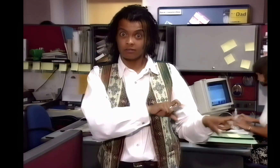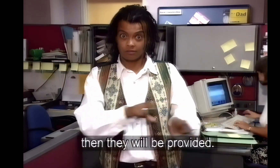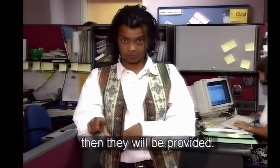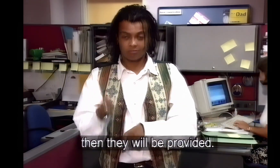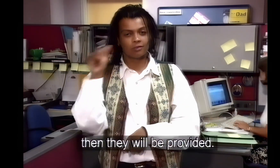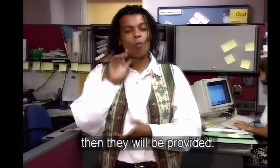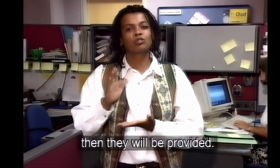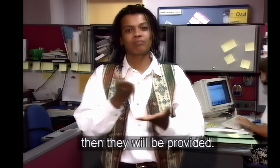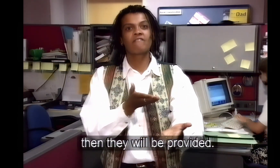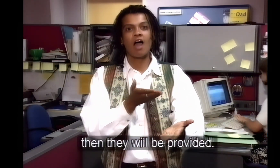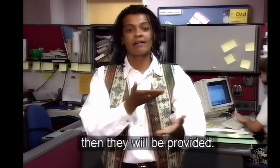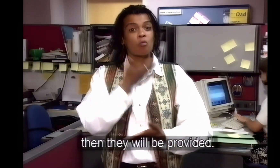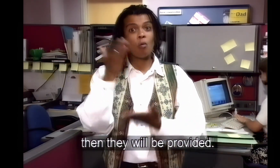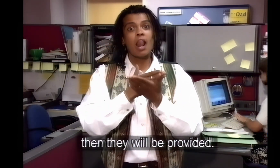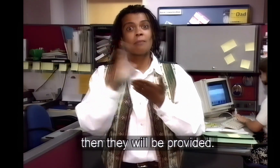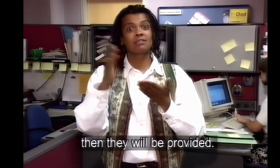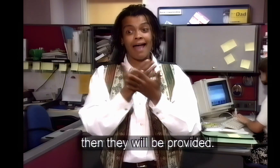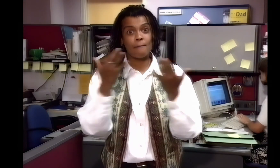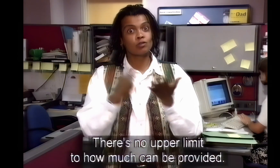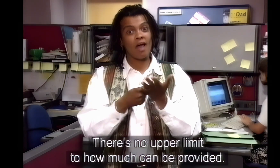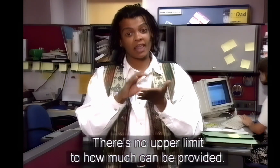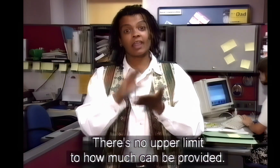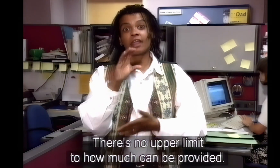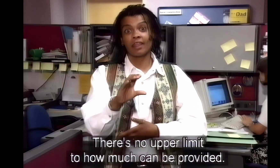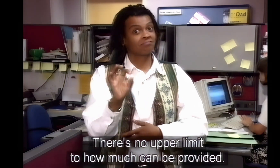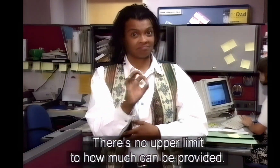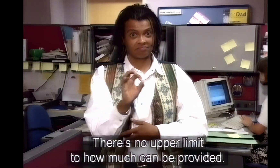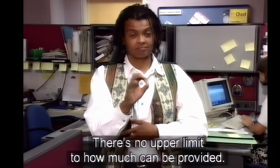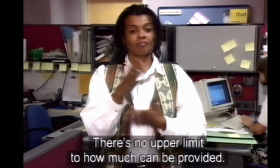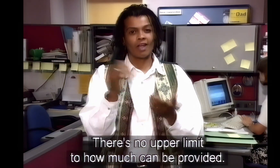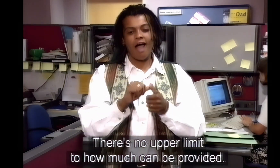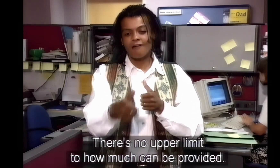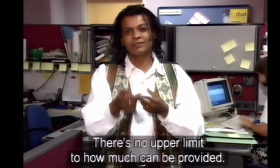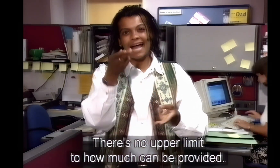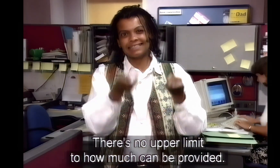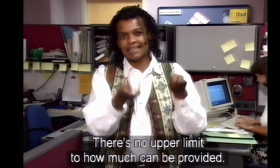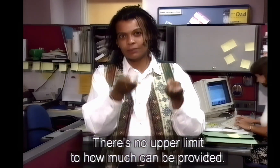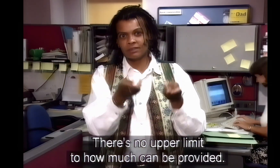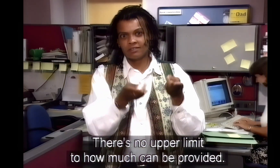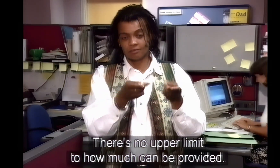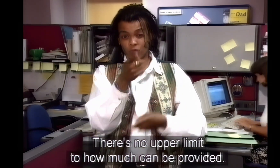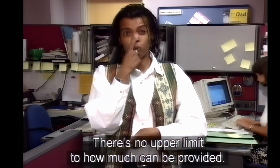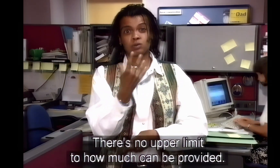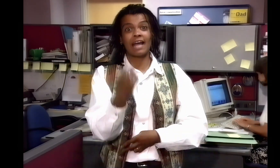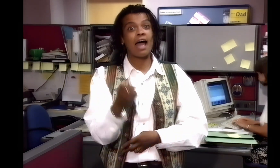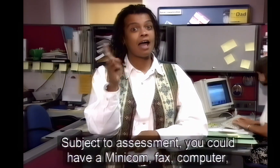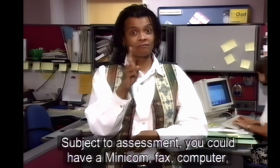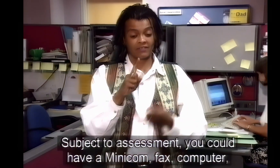a job, then they will be provided. There's no upper limit to how much can be provided. Subject to assessment, you could